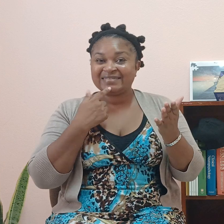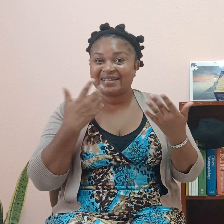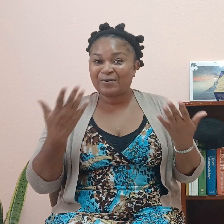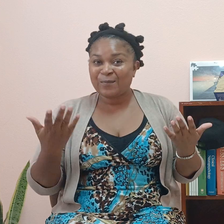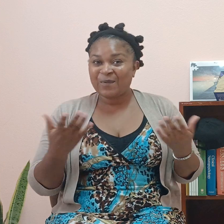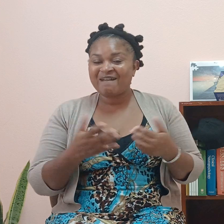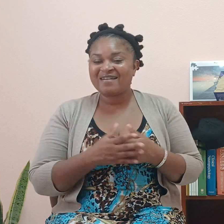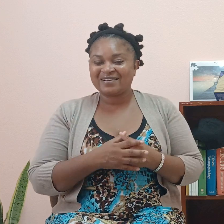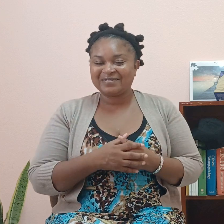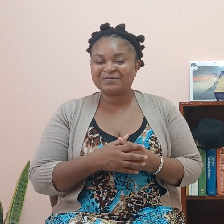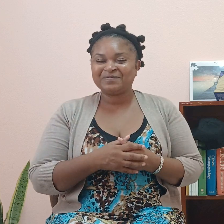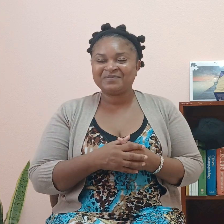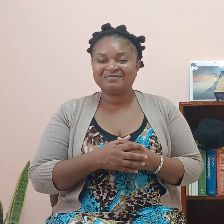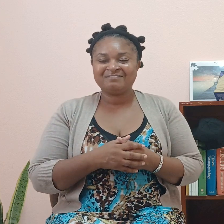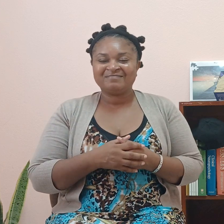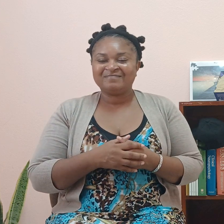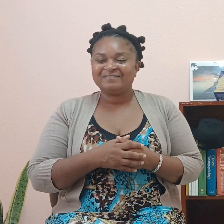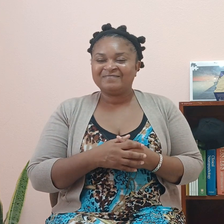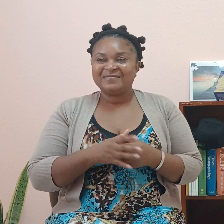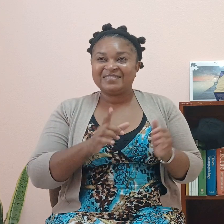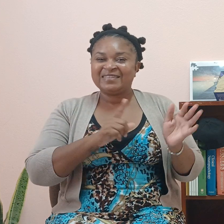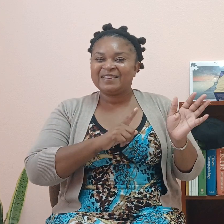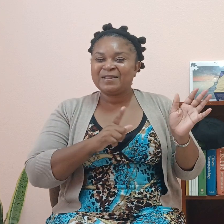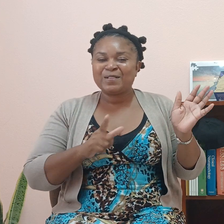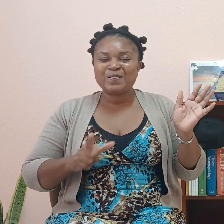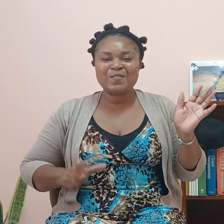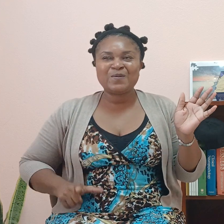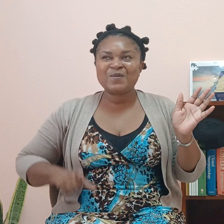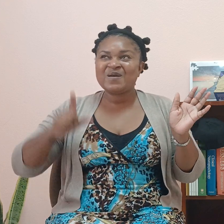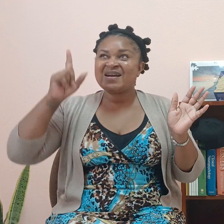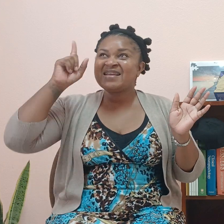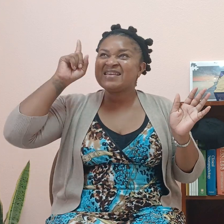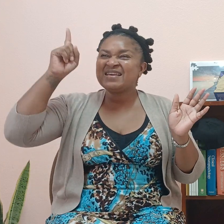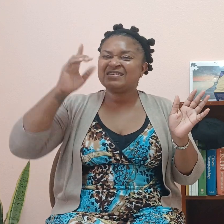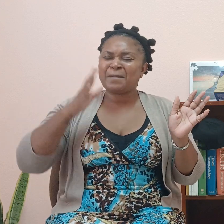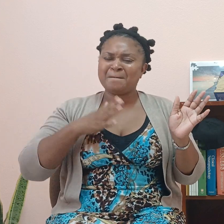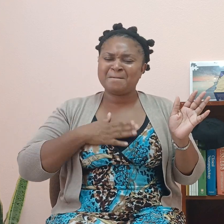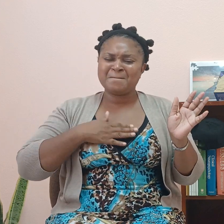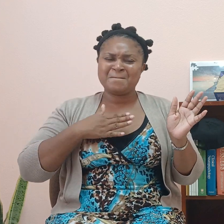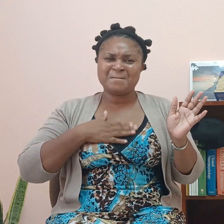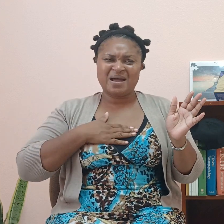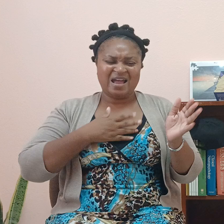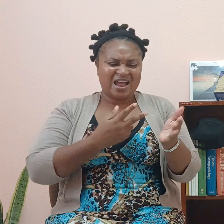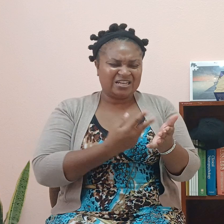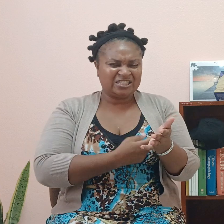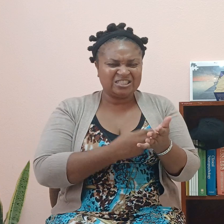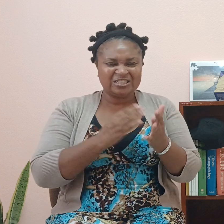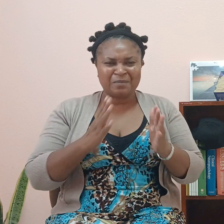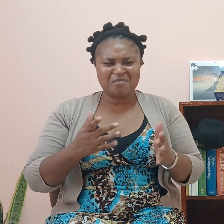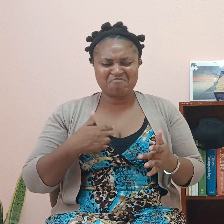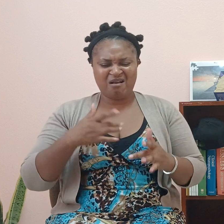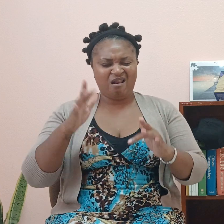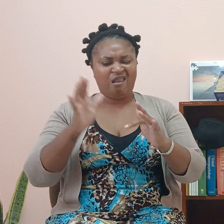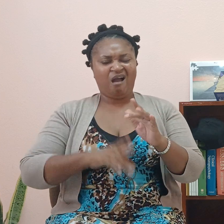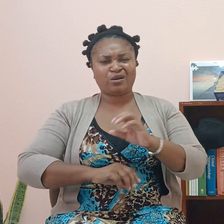The Lord is my shepherd. I lack nothing.